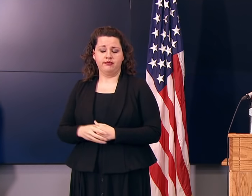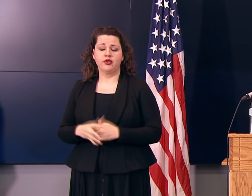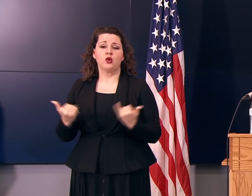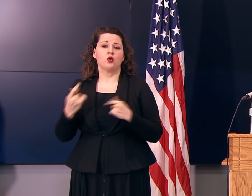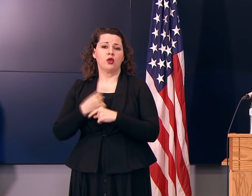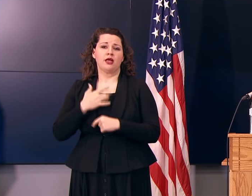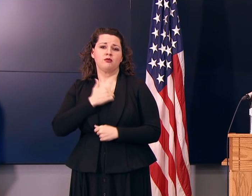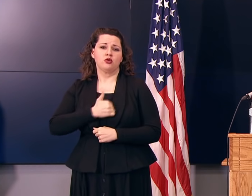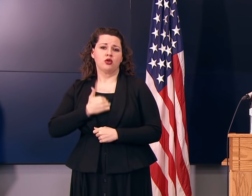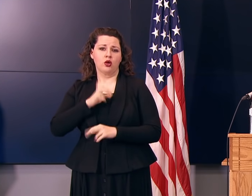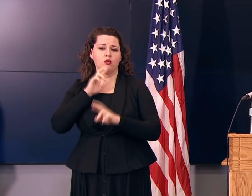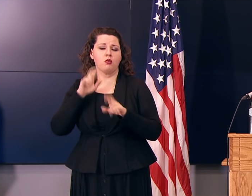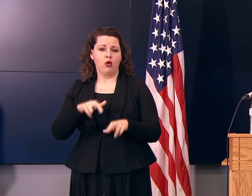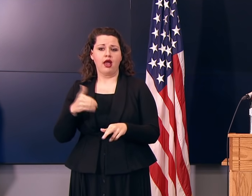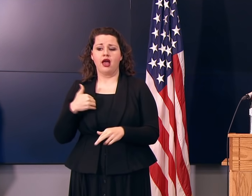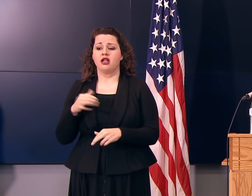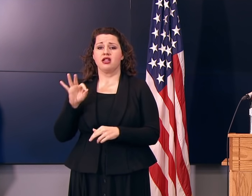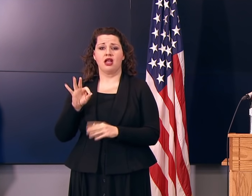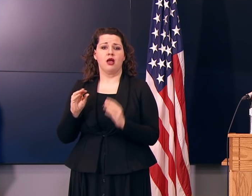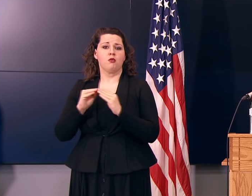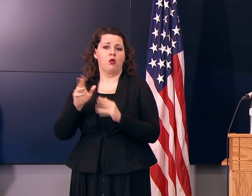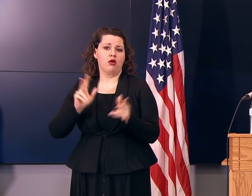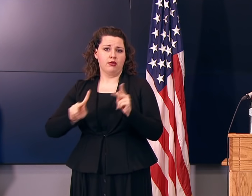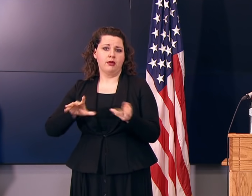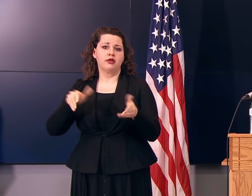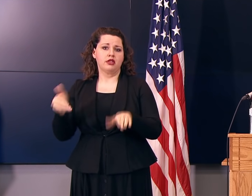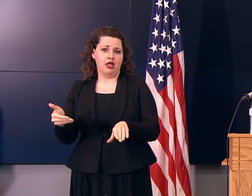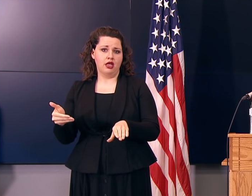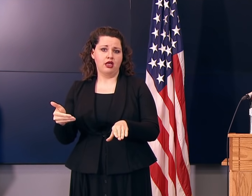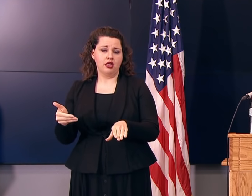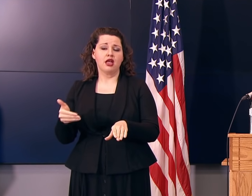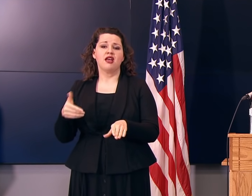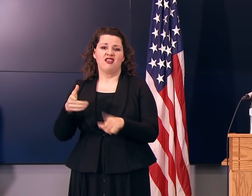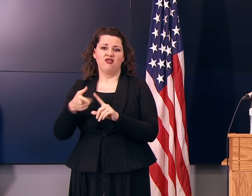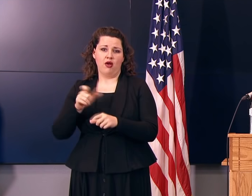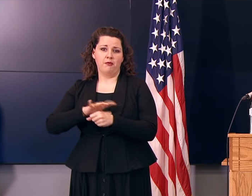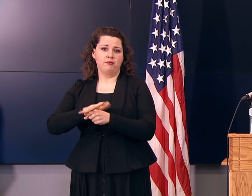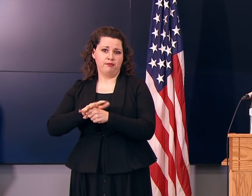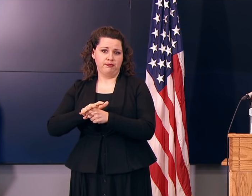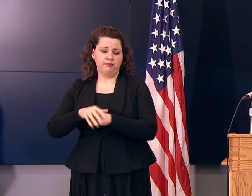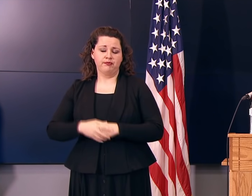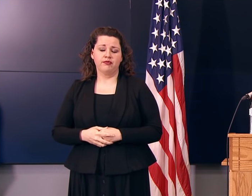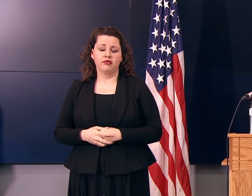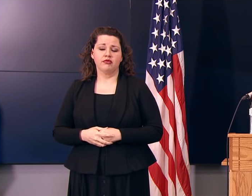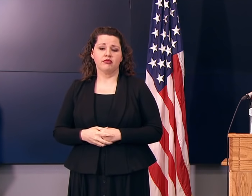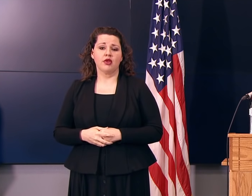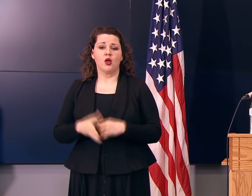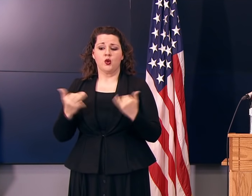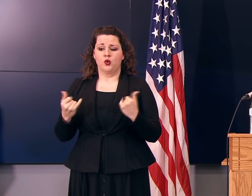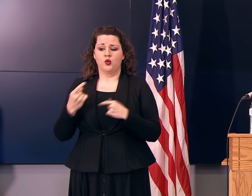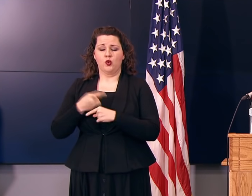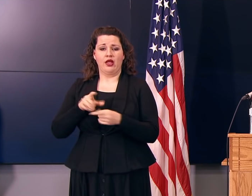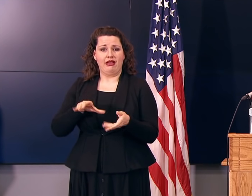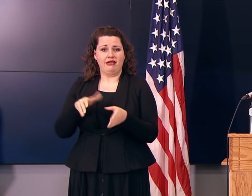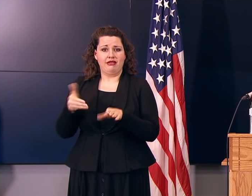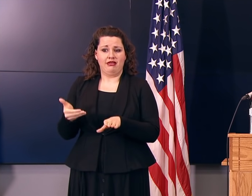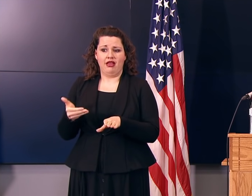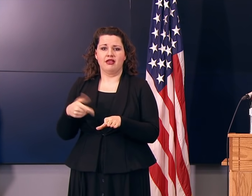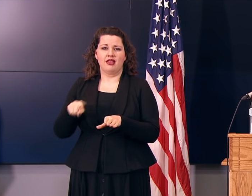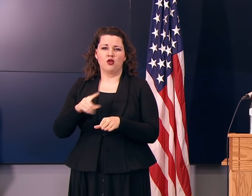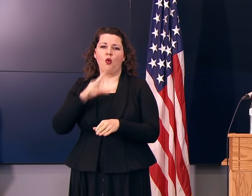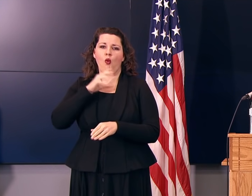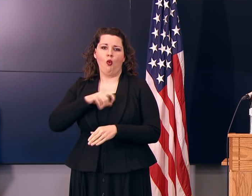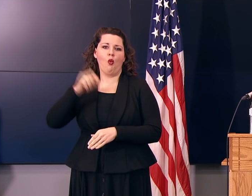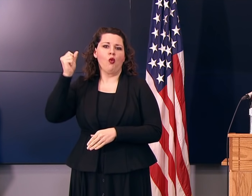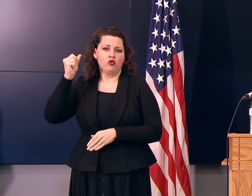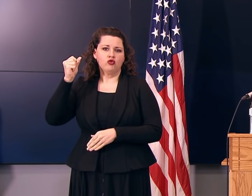so sorry to report that we have had 9 additional Iowans who have died as a result of this virus. Today's deaths are among older